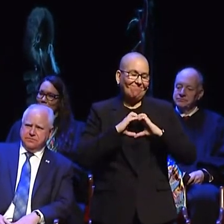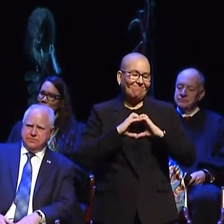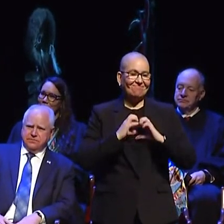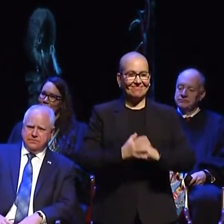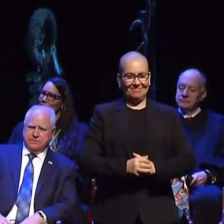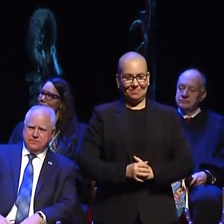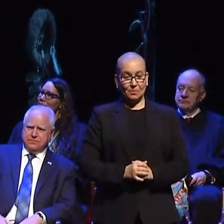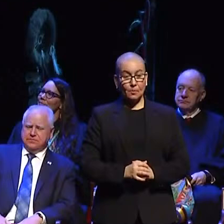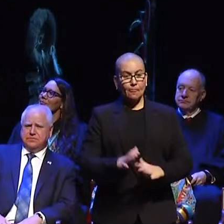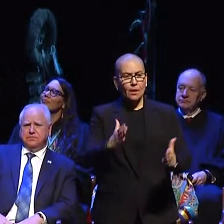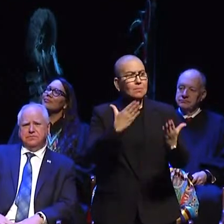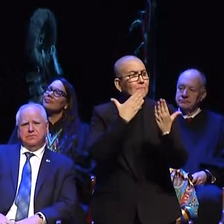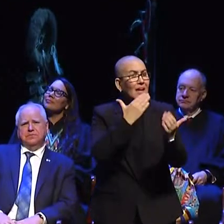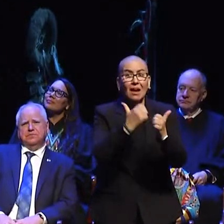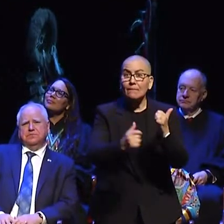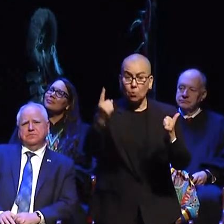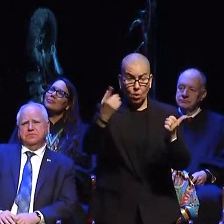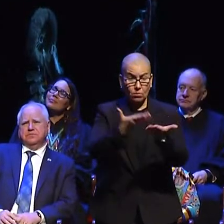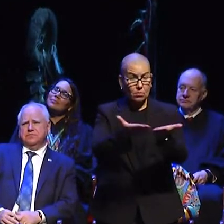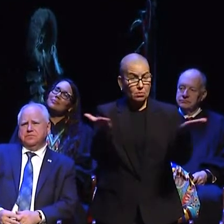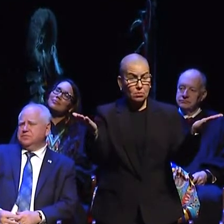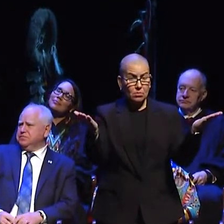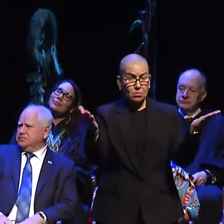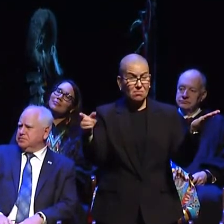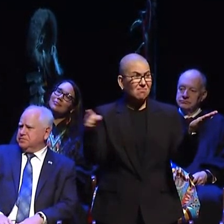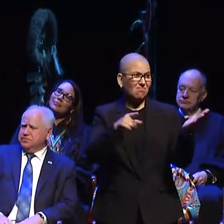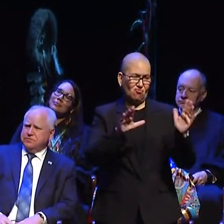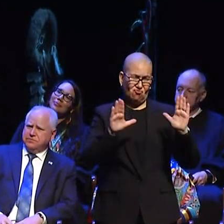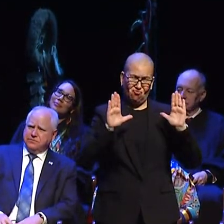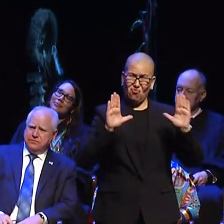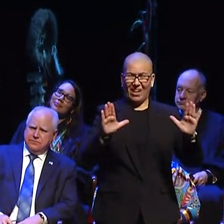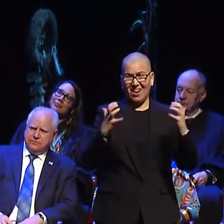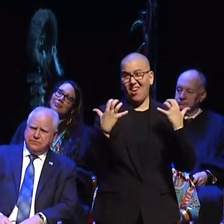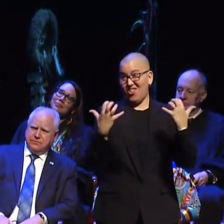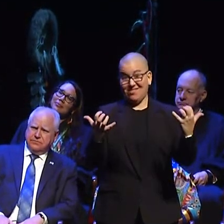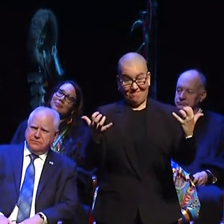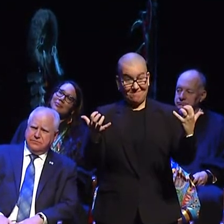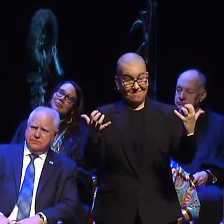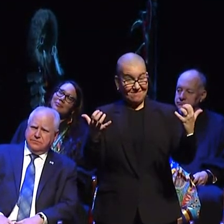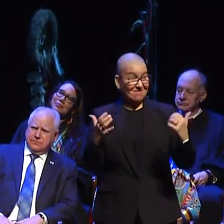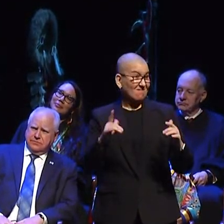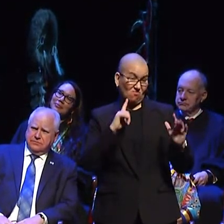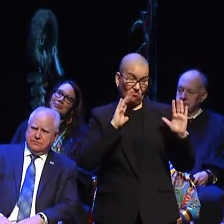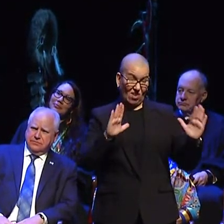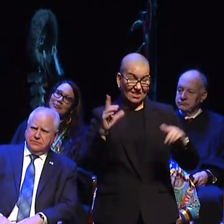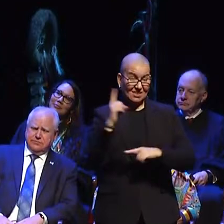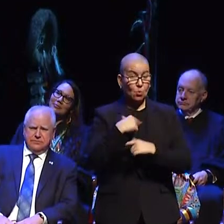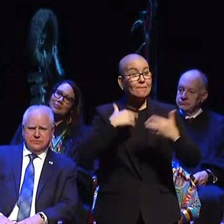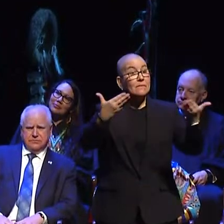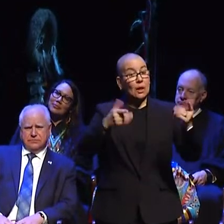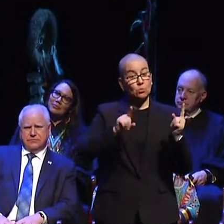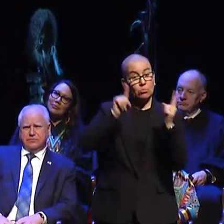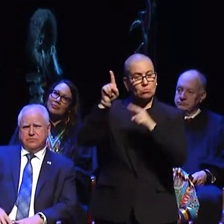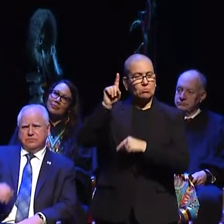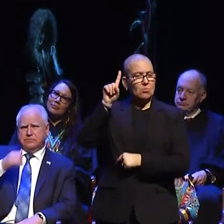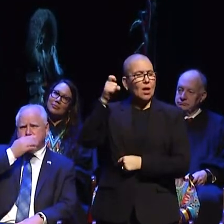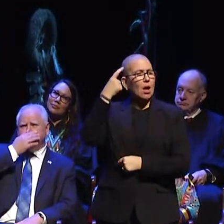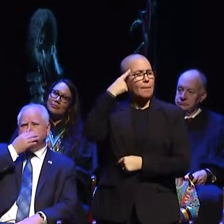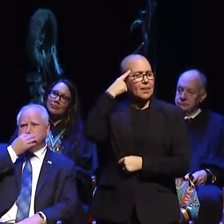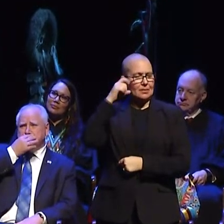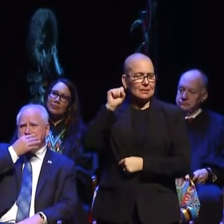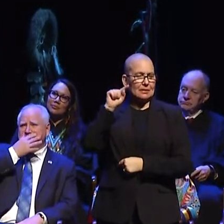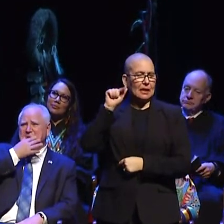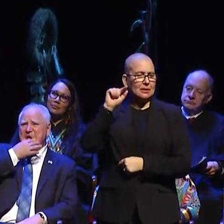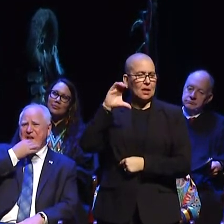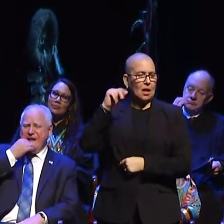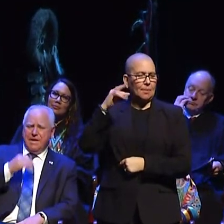Thank you, everyone. You've been a wonderful audience. What a spectacular day. We would like to invite you to the Capitol for an open house this afternoon from